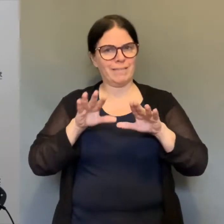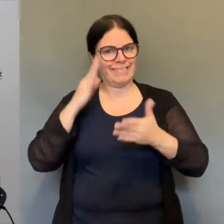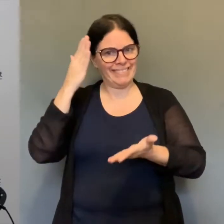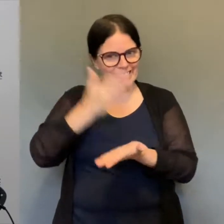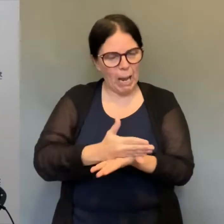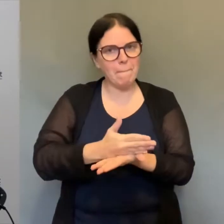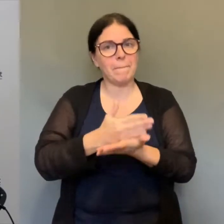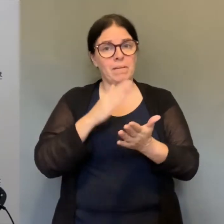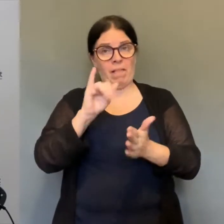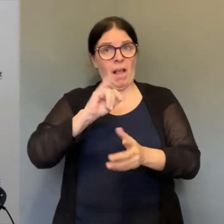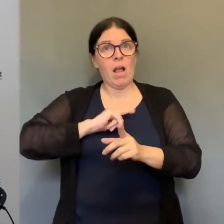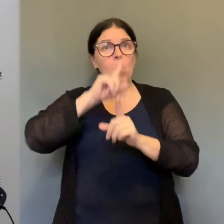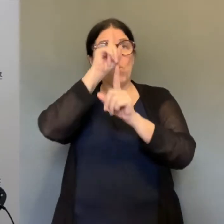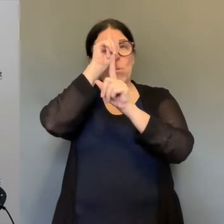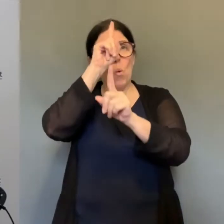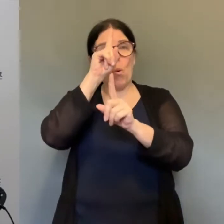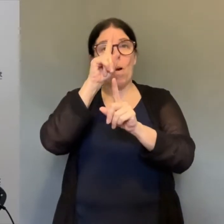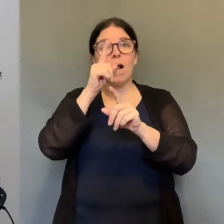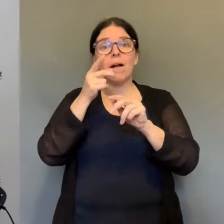goal.